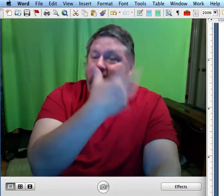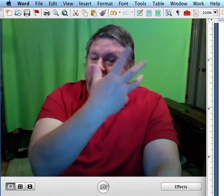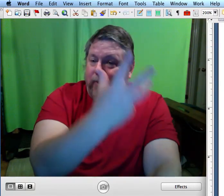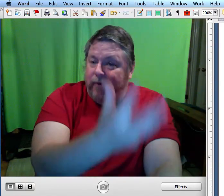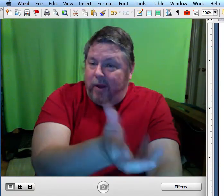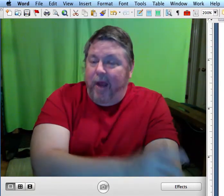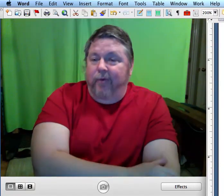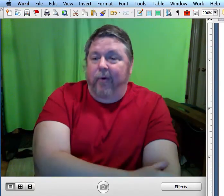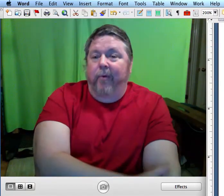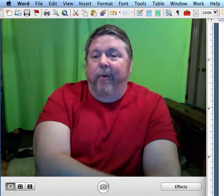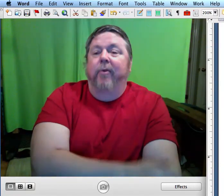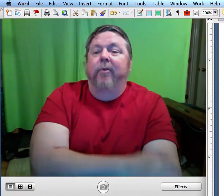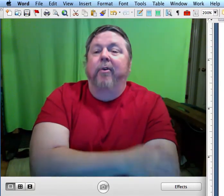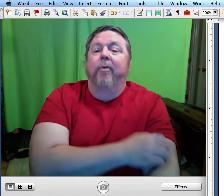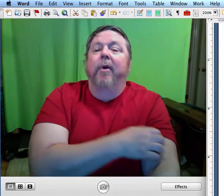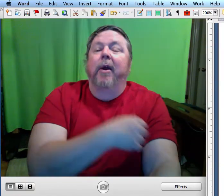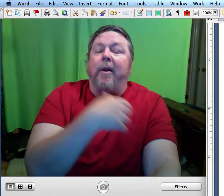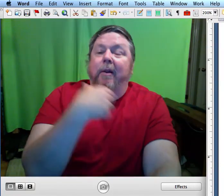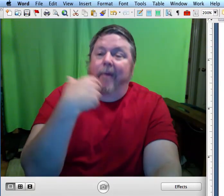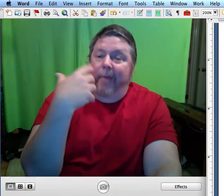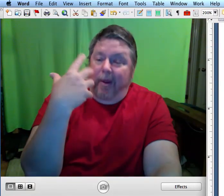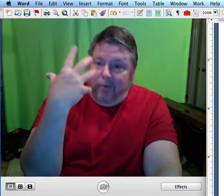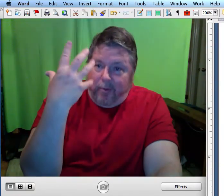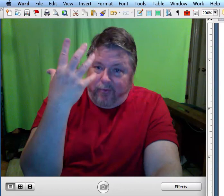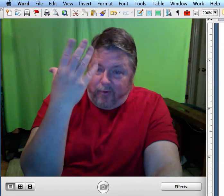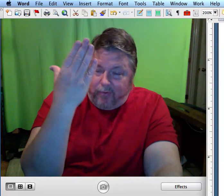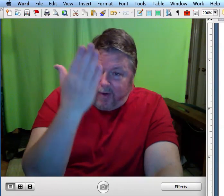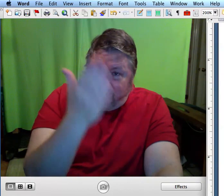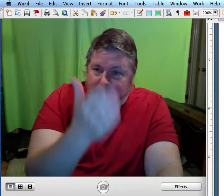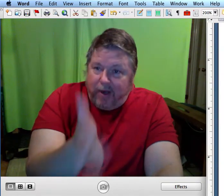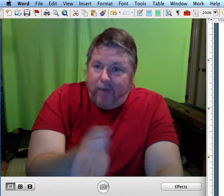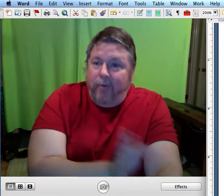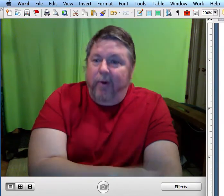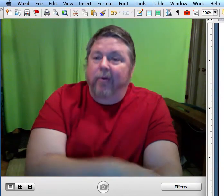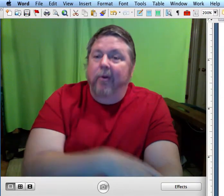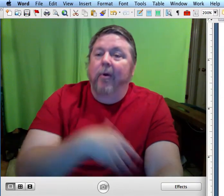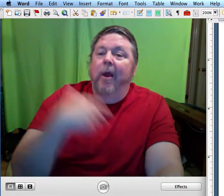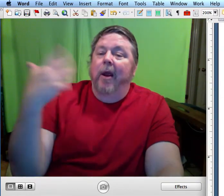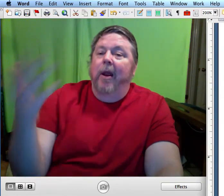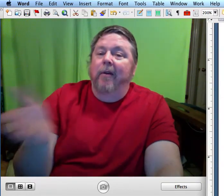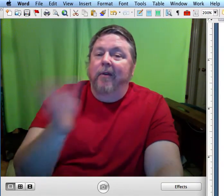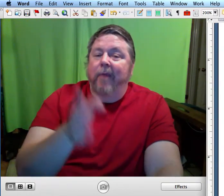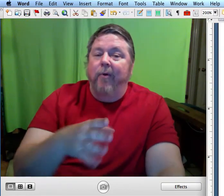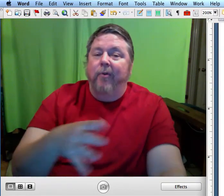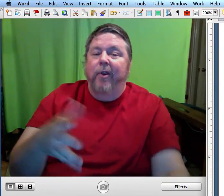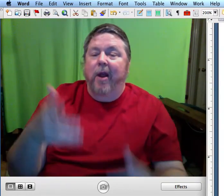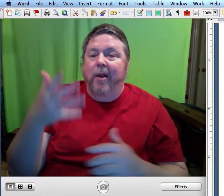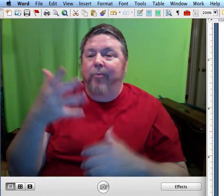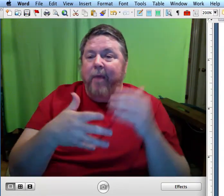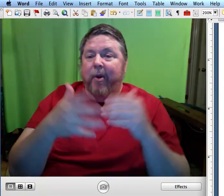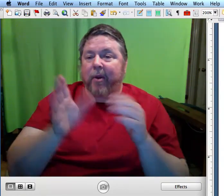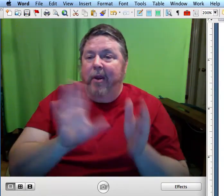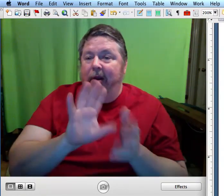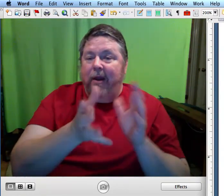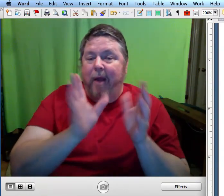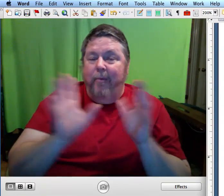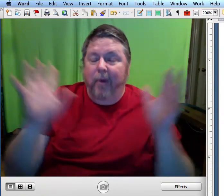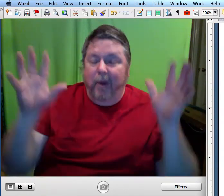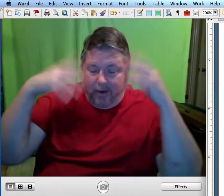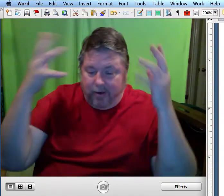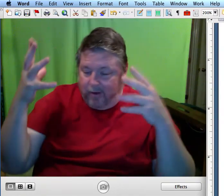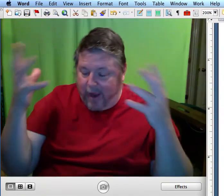let's focus on that for a week or 2. And then something else will come to the forefront, and I focus on that for a week or 2. And I just keep focusing on the primary thing that